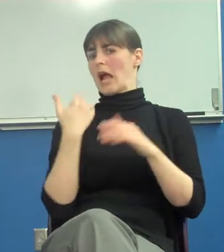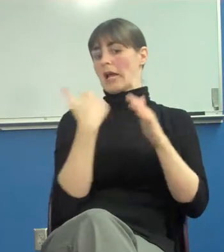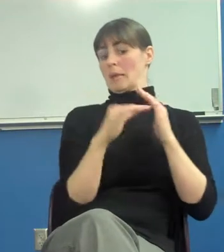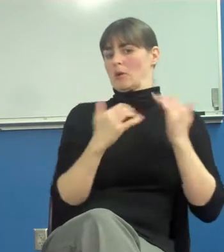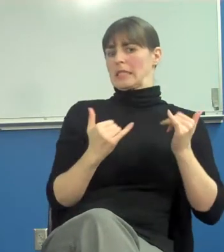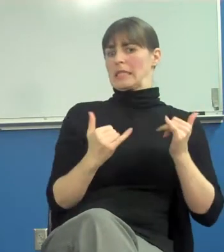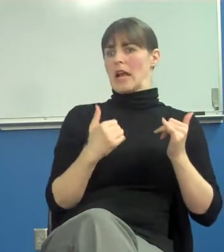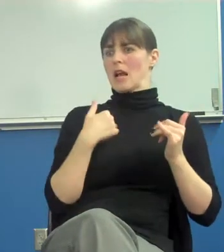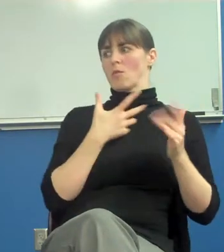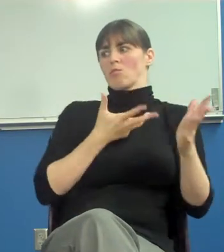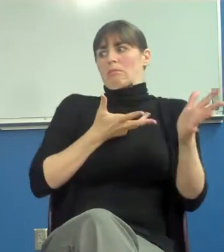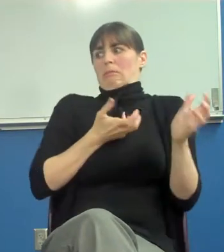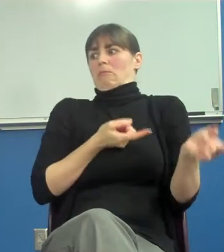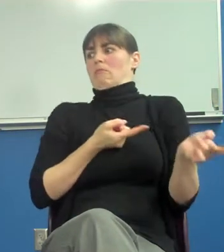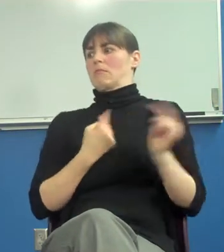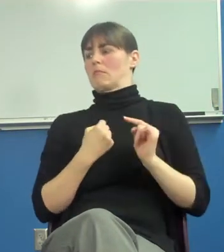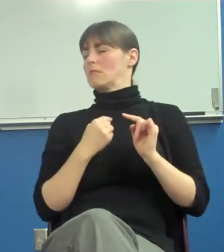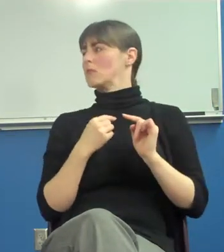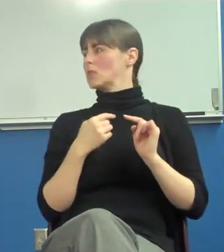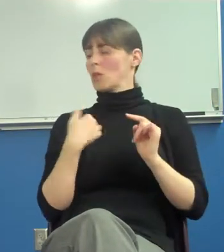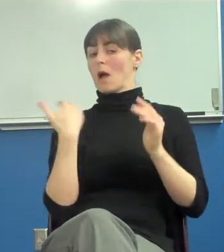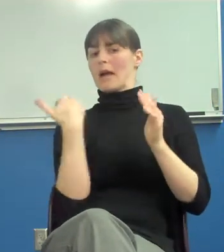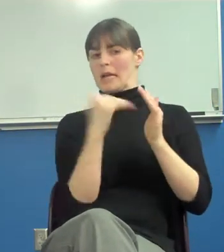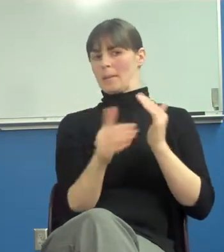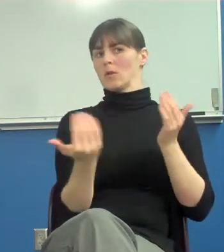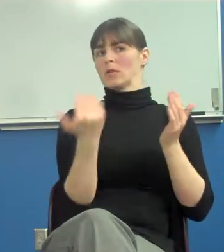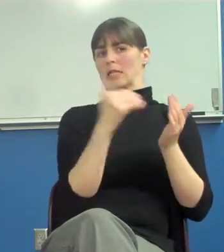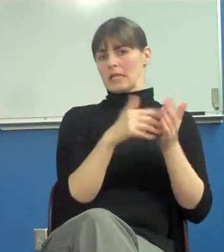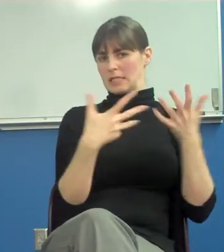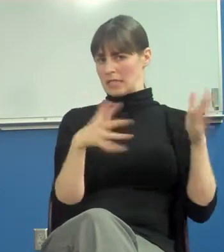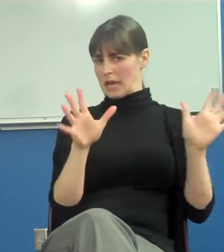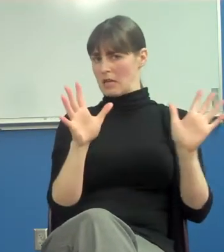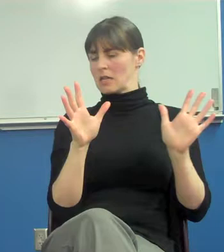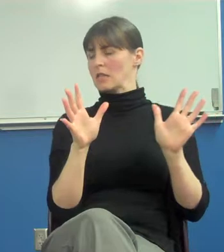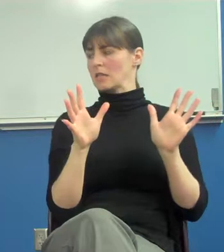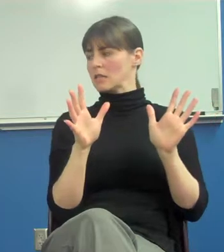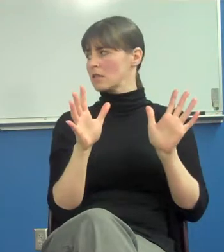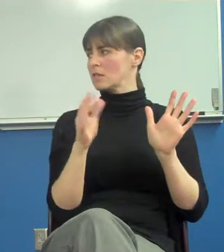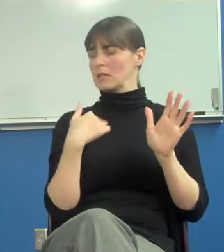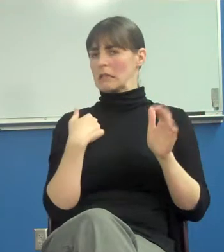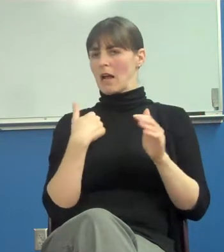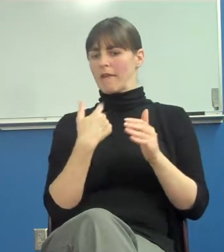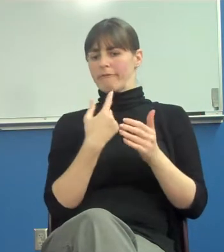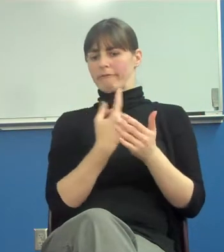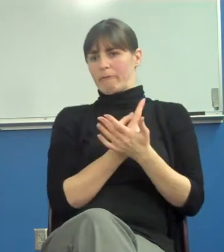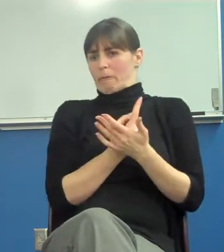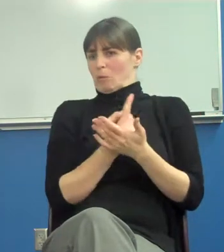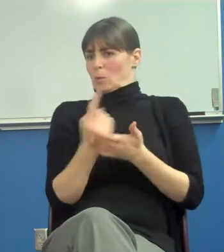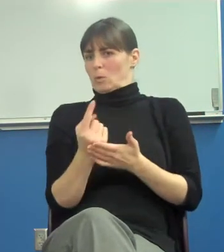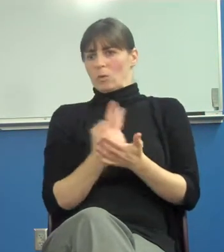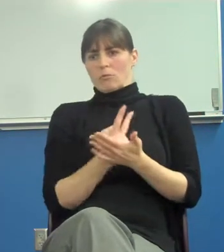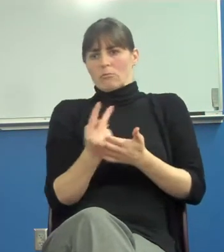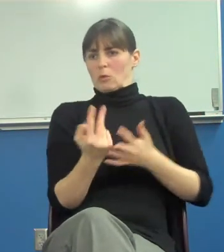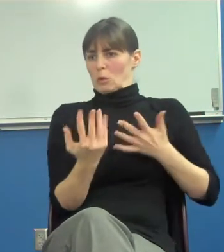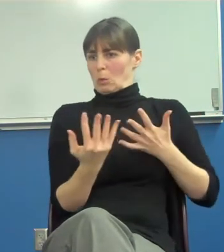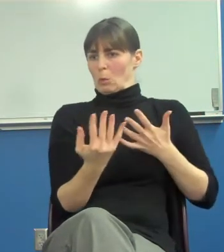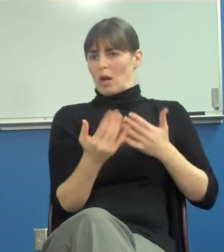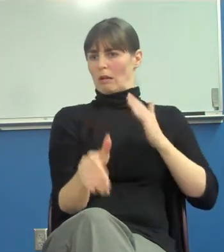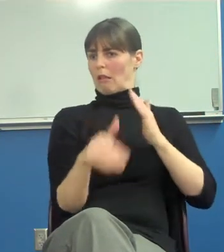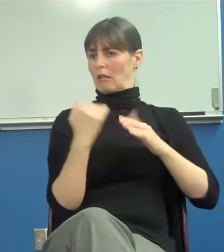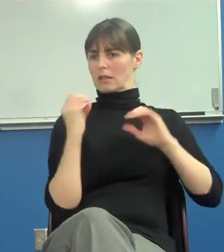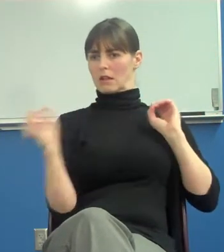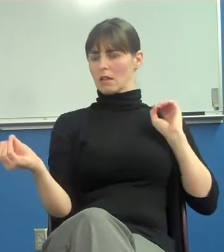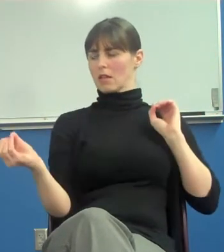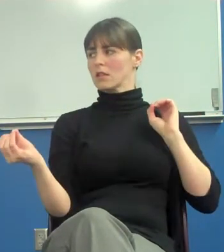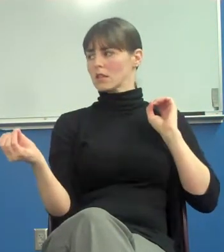want them there. So I emailed them again today because it's been about a week and I haven't heard anything, or almost 2 weeks now, and I haven't